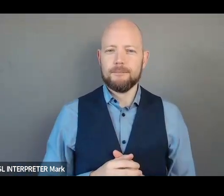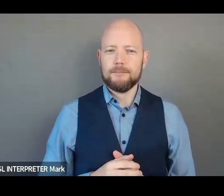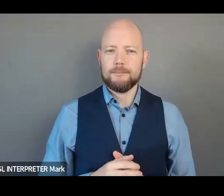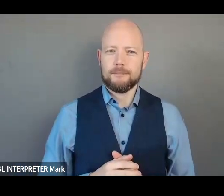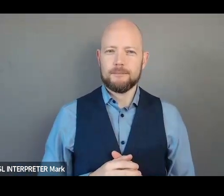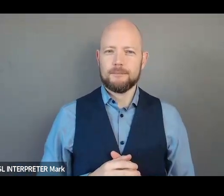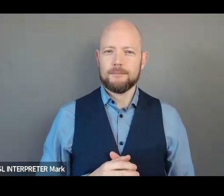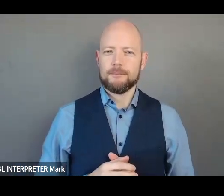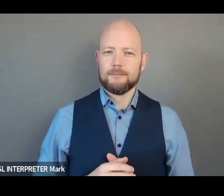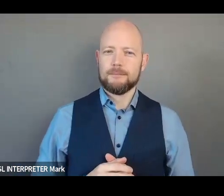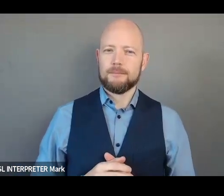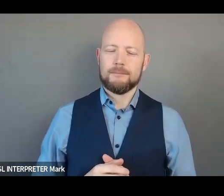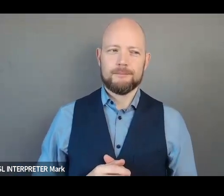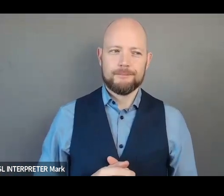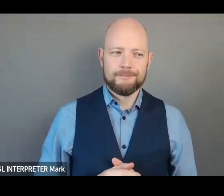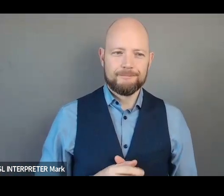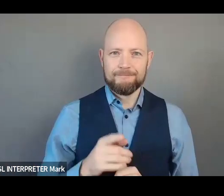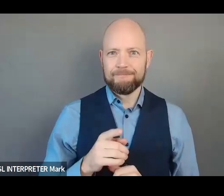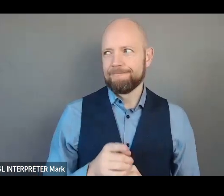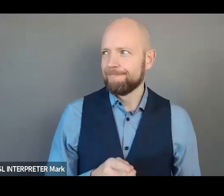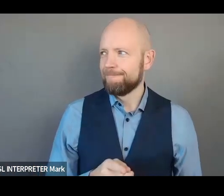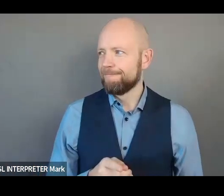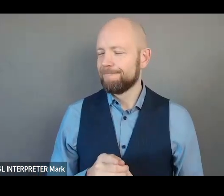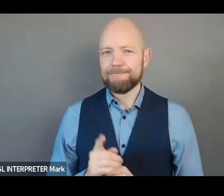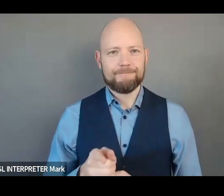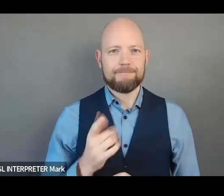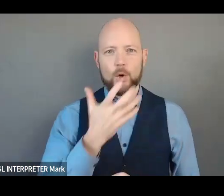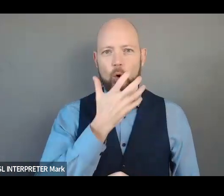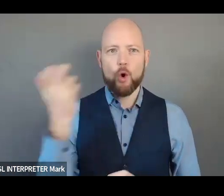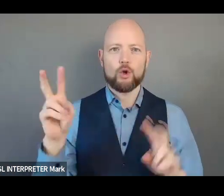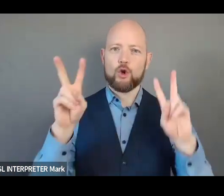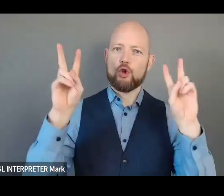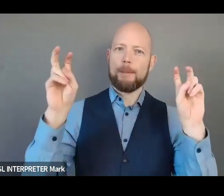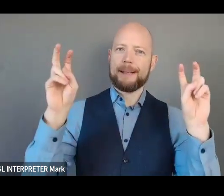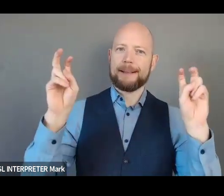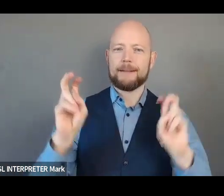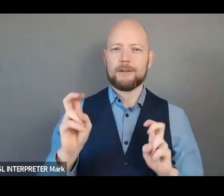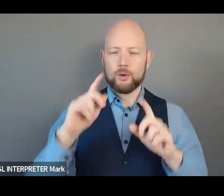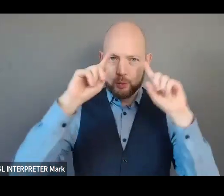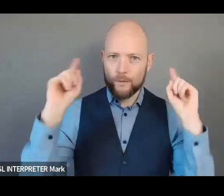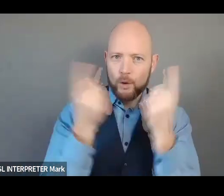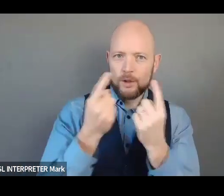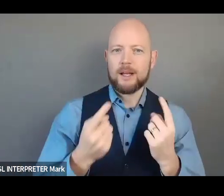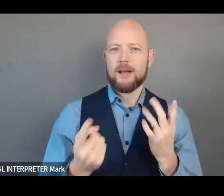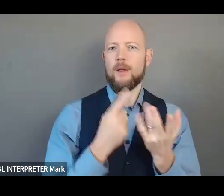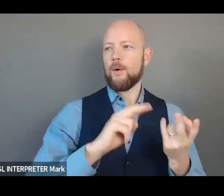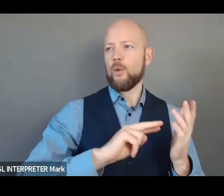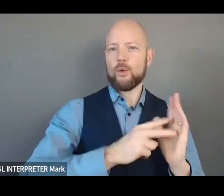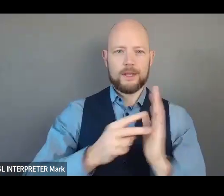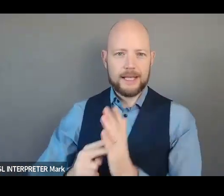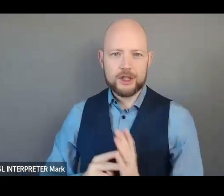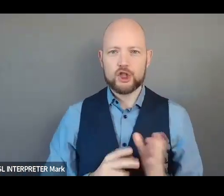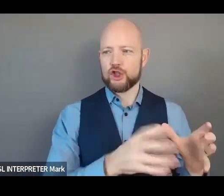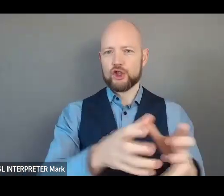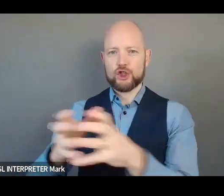something that's quite controversial and has been for quite some time, and universities and other kind of similar organisations are not affected it are